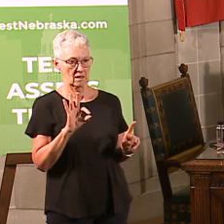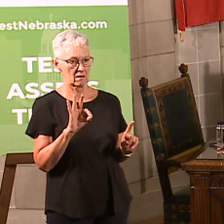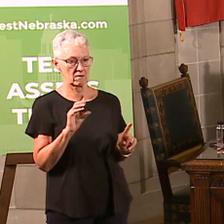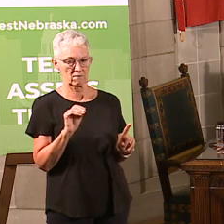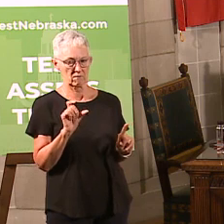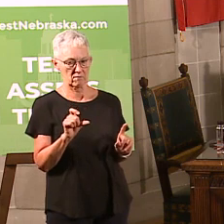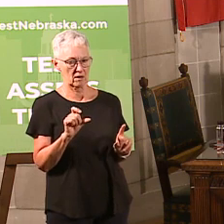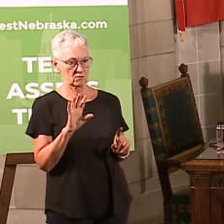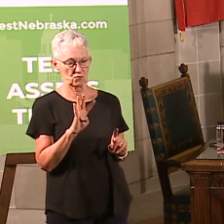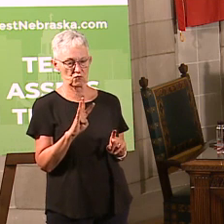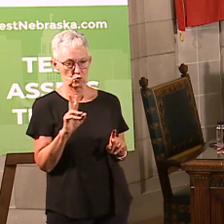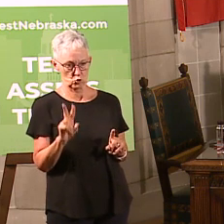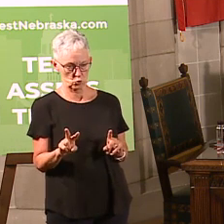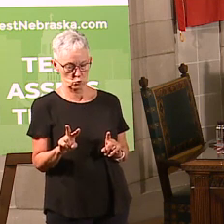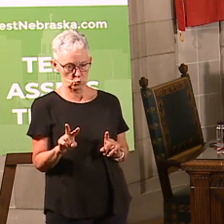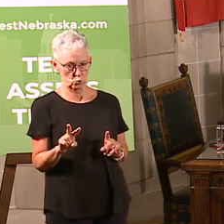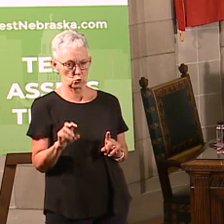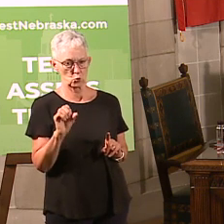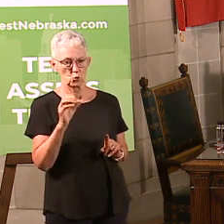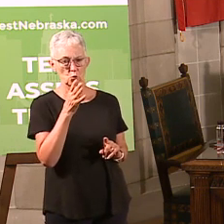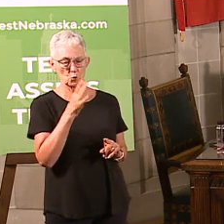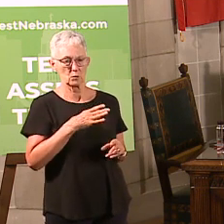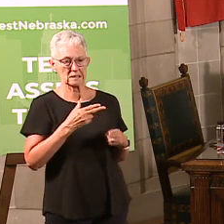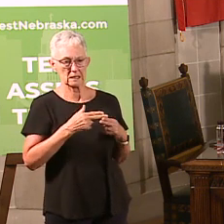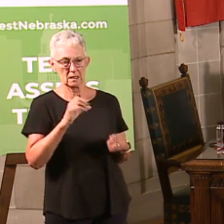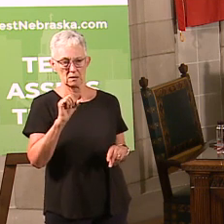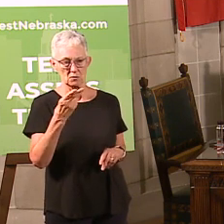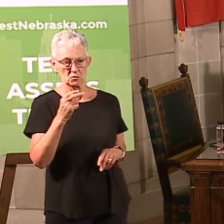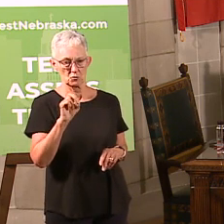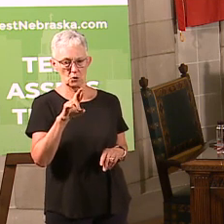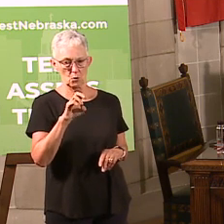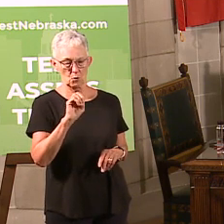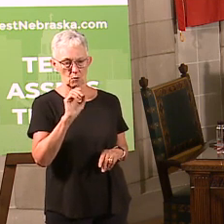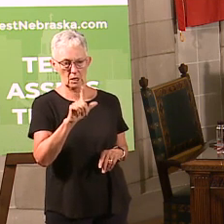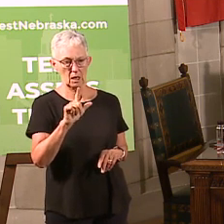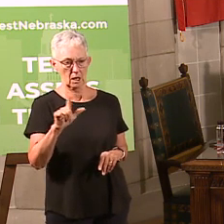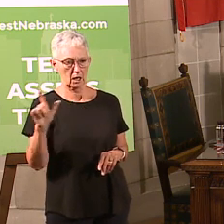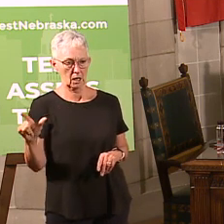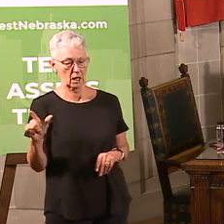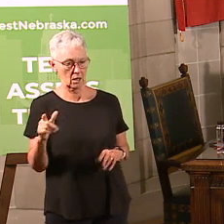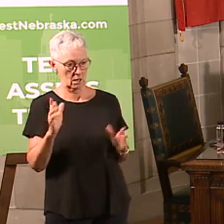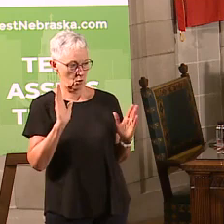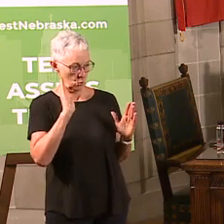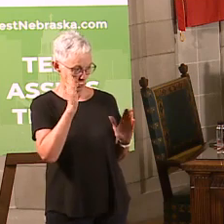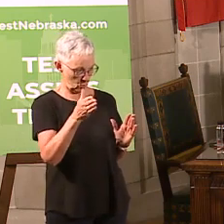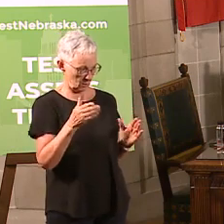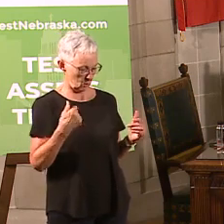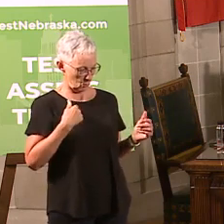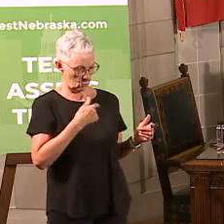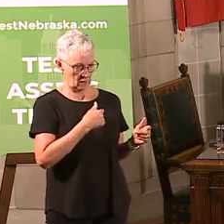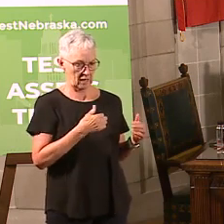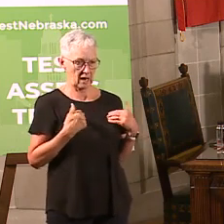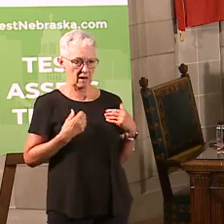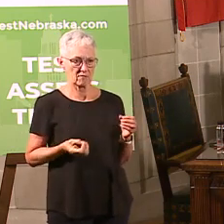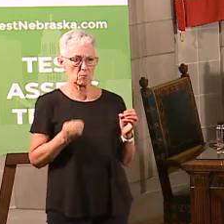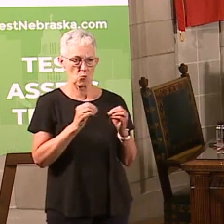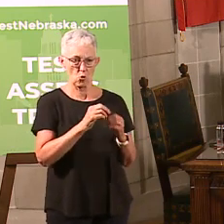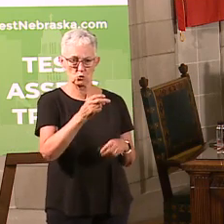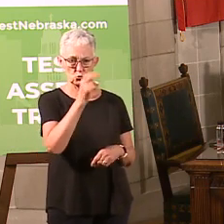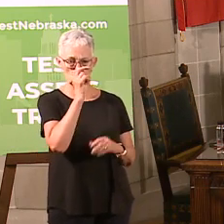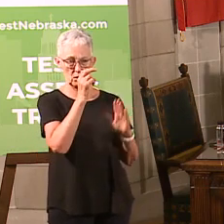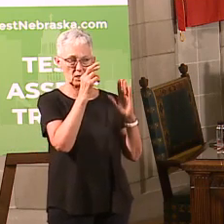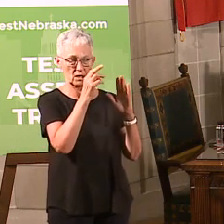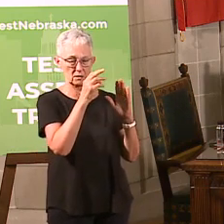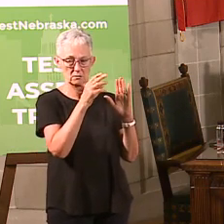coronavirus cases? And what is the indicator that would lead those restrictions to go back in place? I'm sorry, who's Sherelle with? Fox